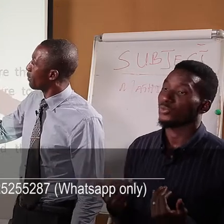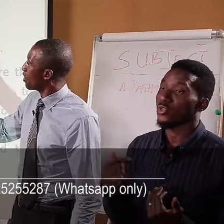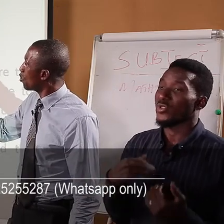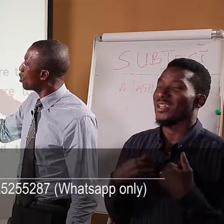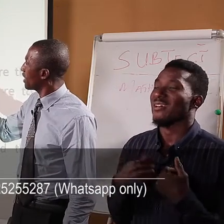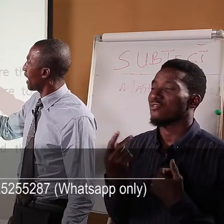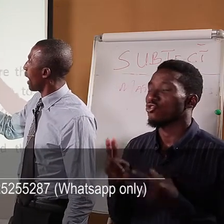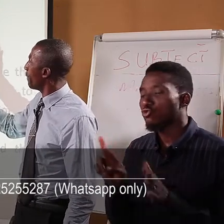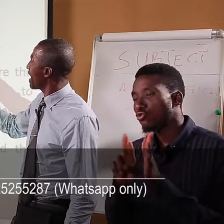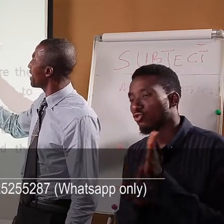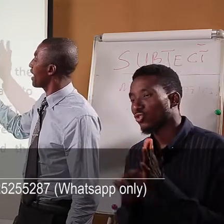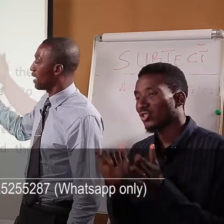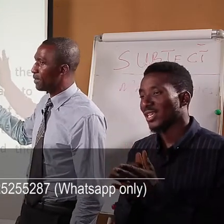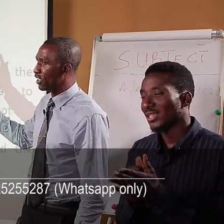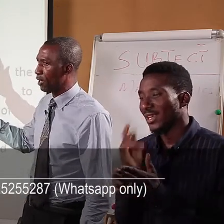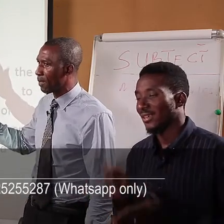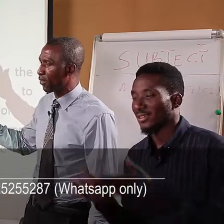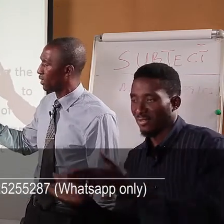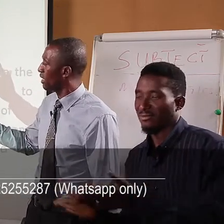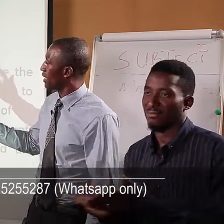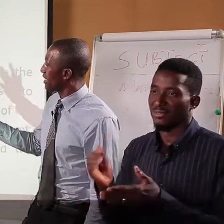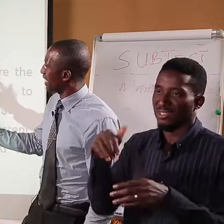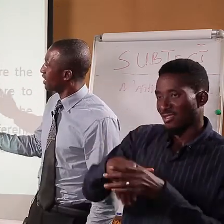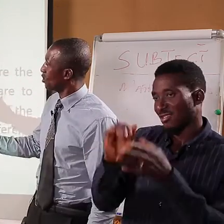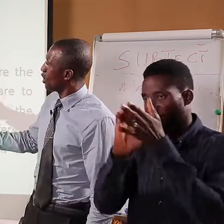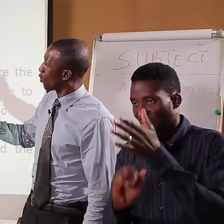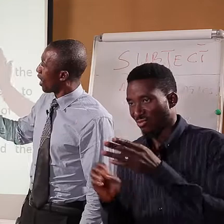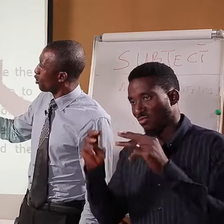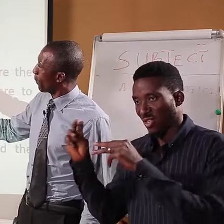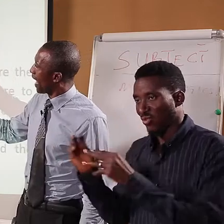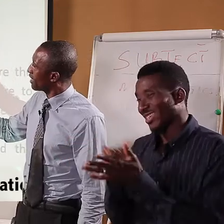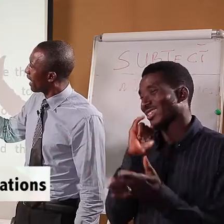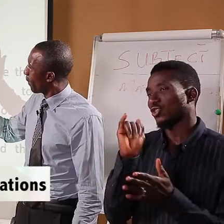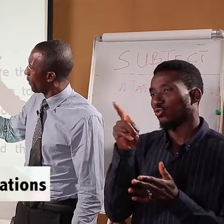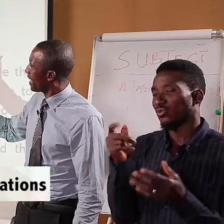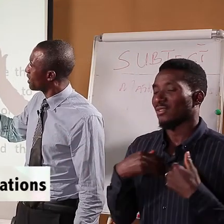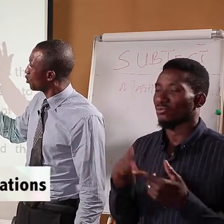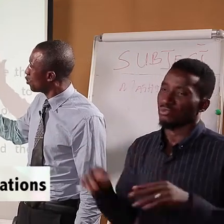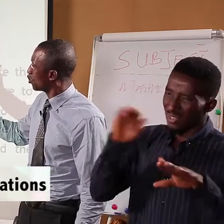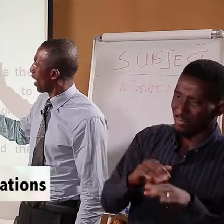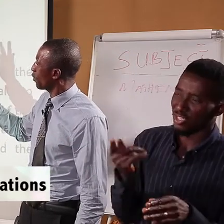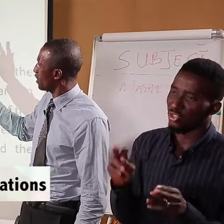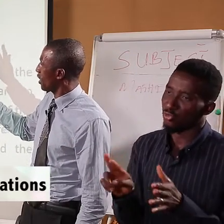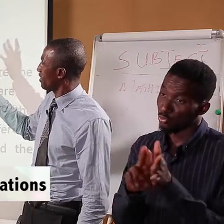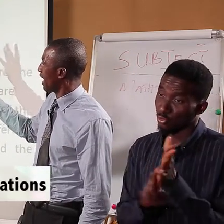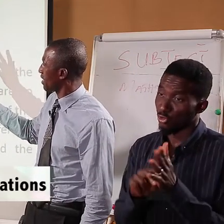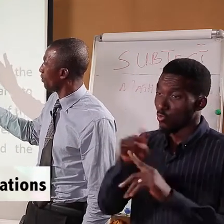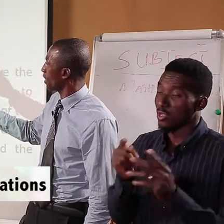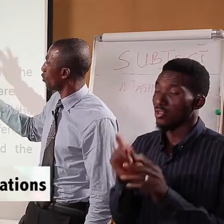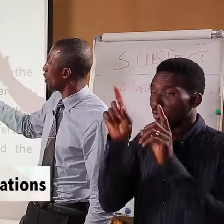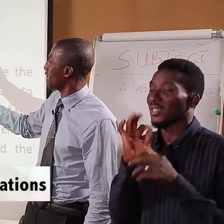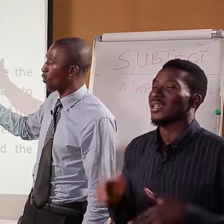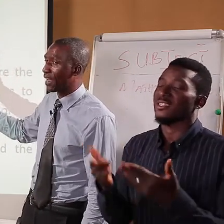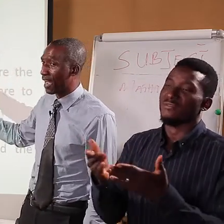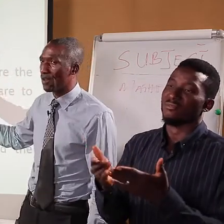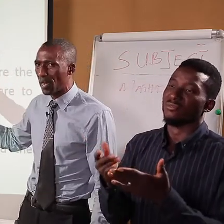we have the rules that are binding elimination method. That is, you are to apply these rules when questions are given